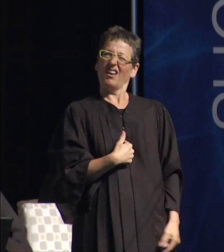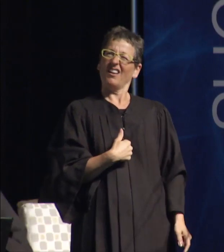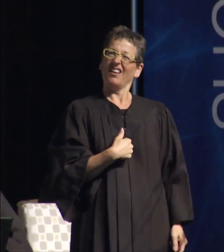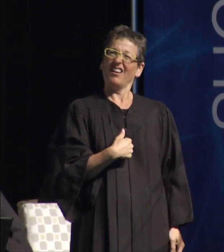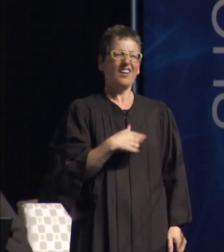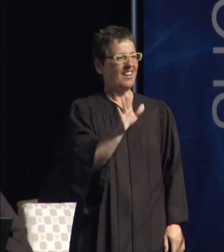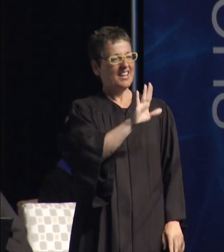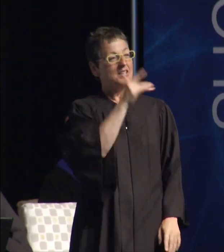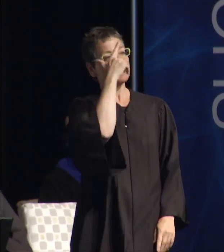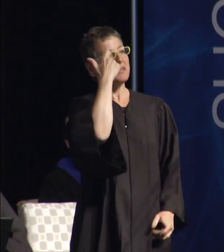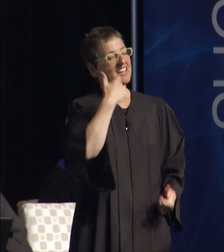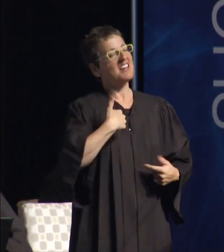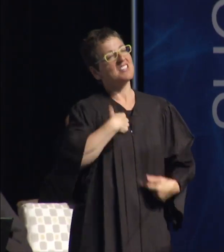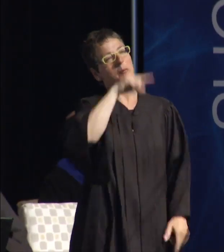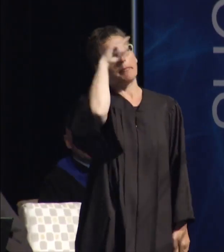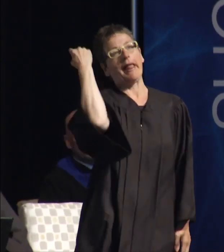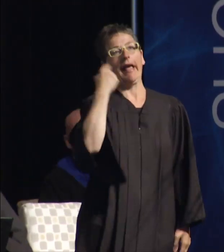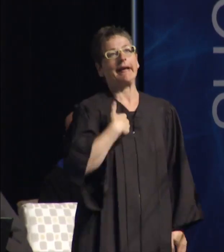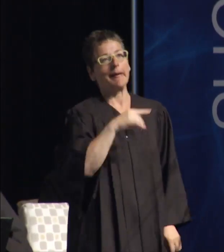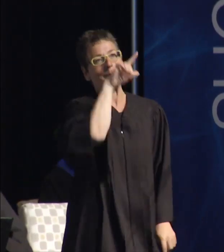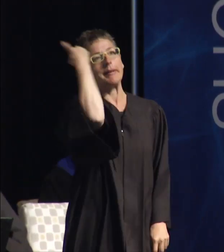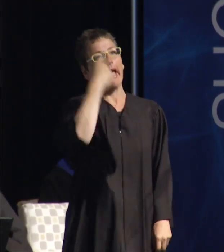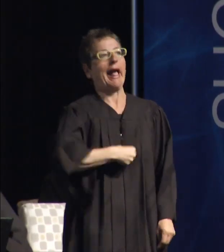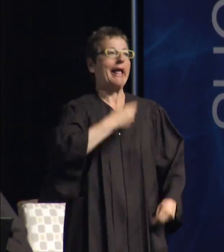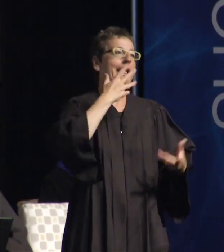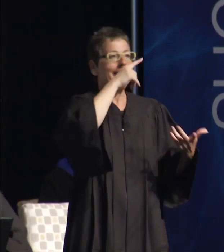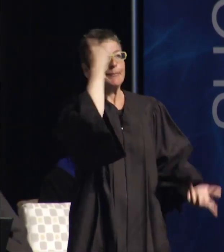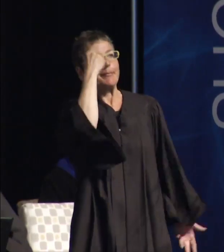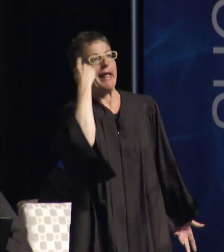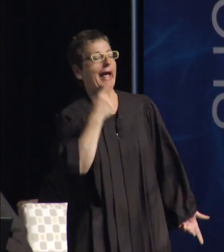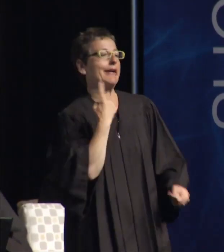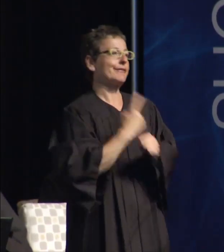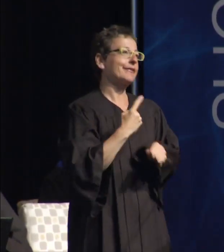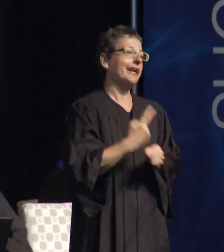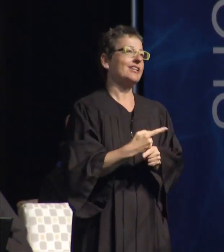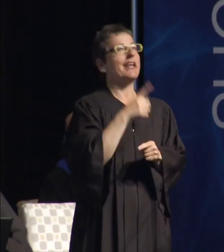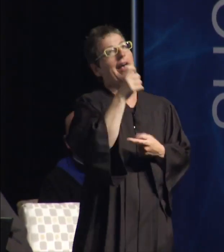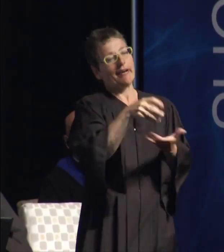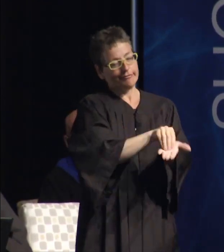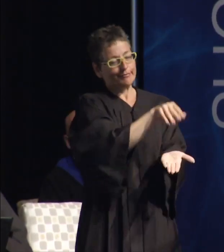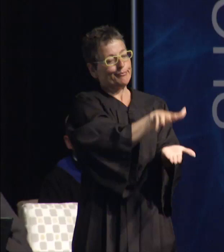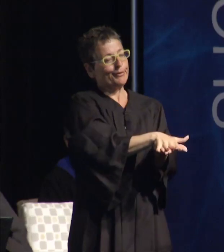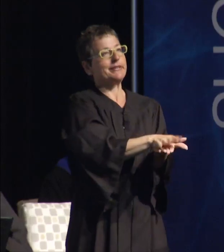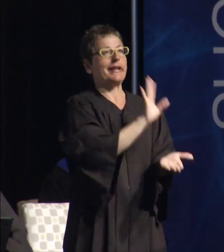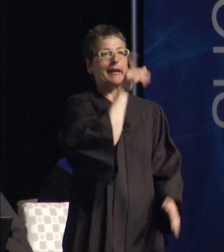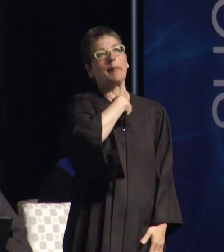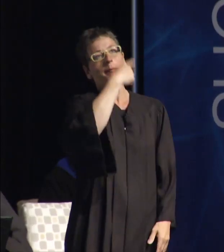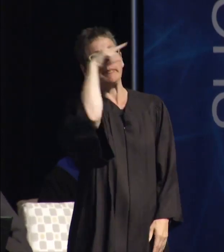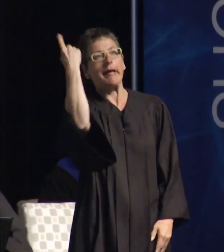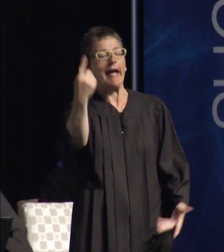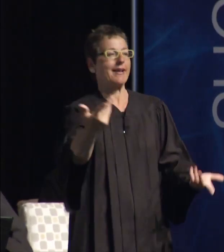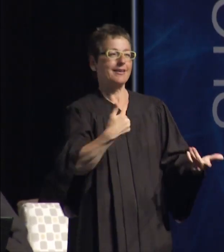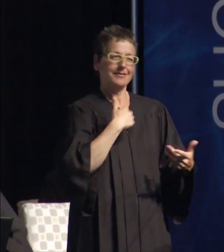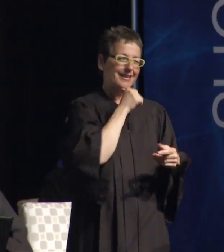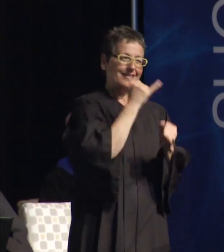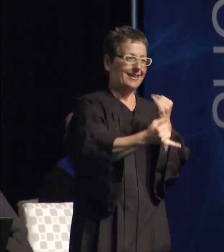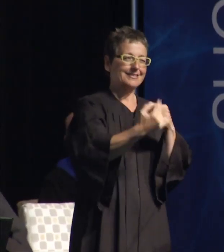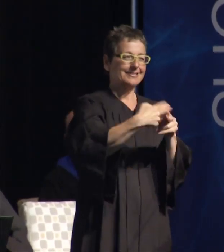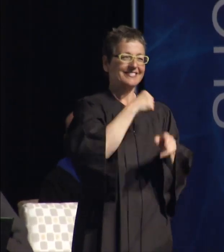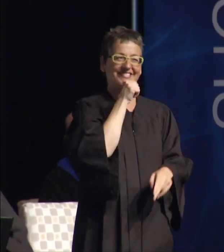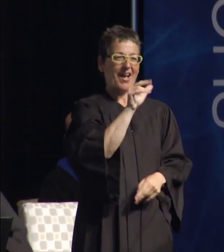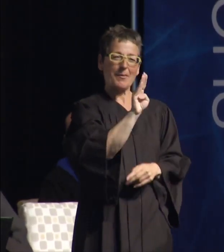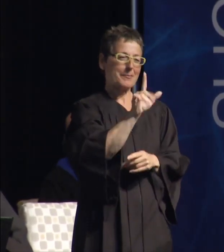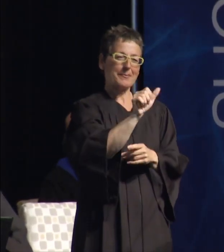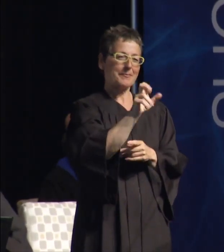I said, it's because I'm Black, isn't it? And they said, you got to bring that into your speech, you have to. There.